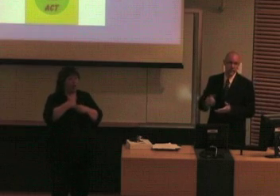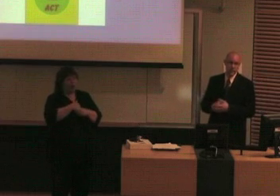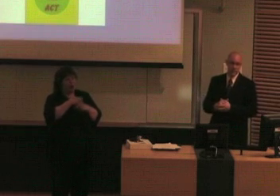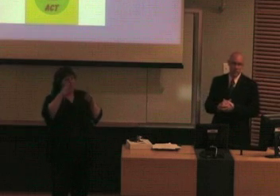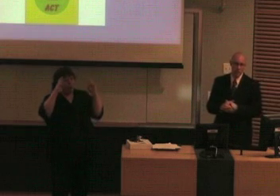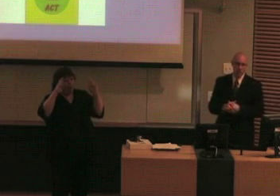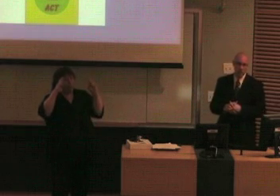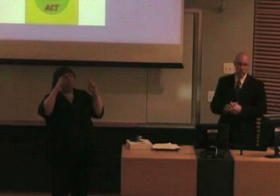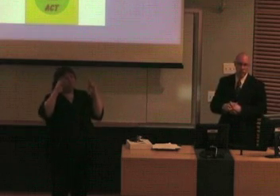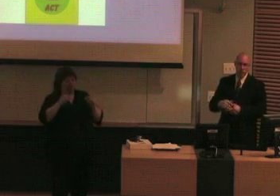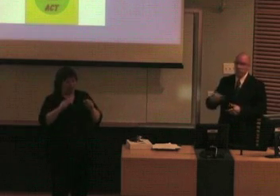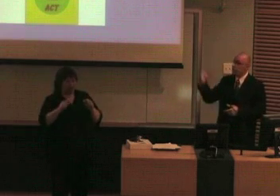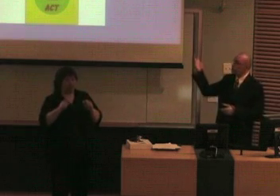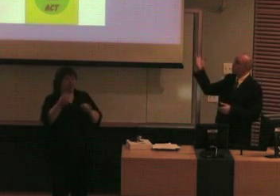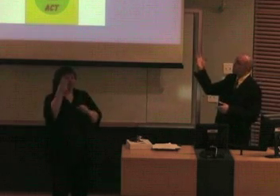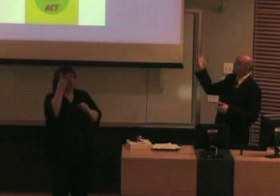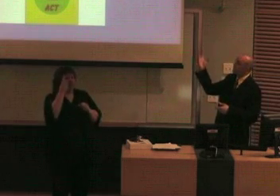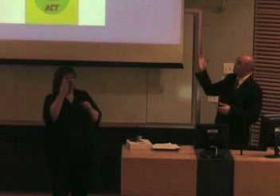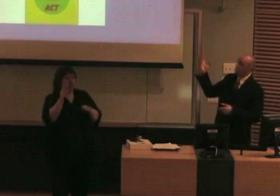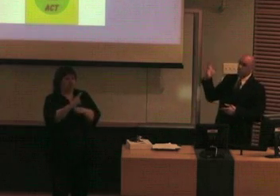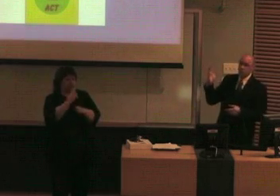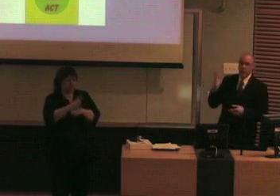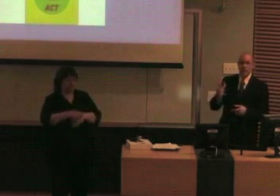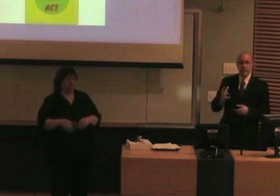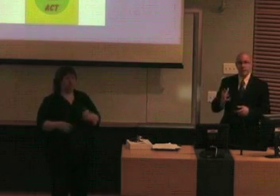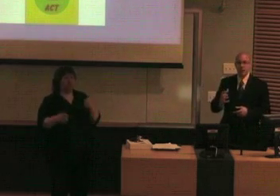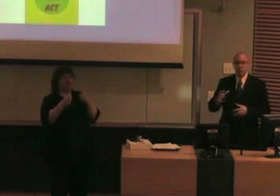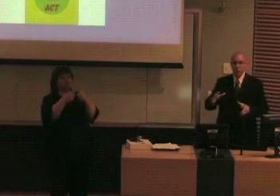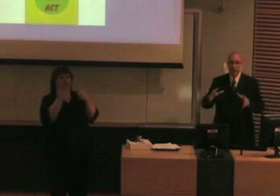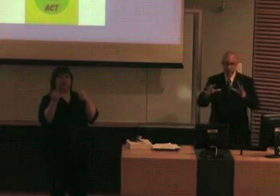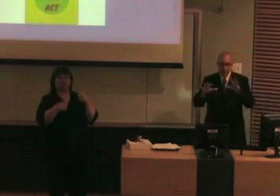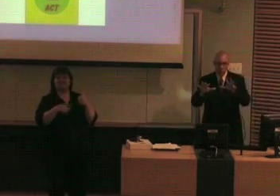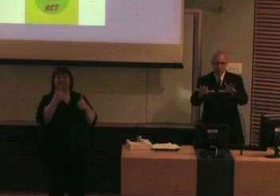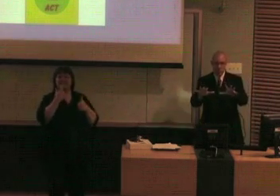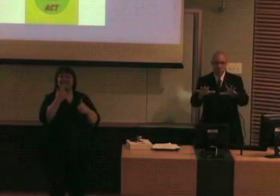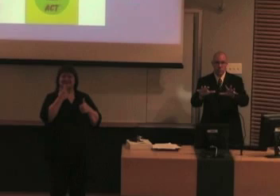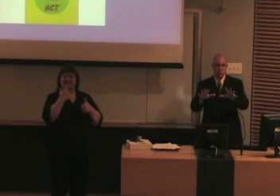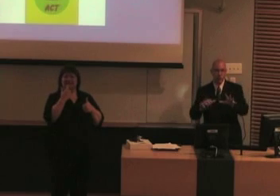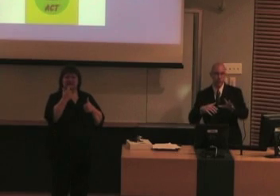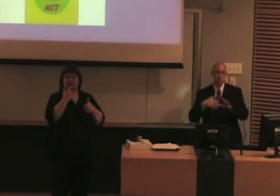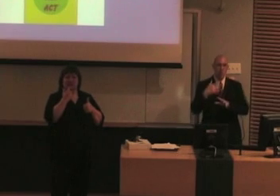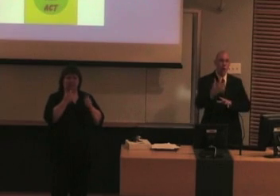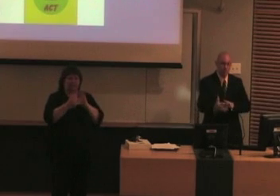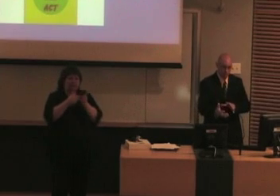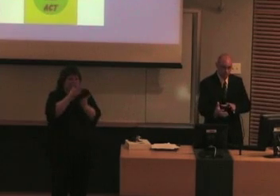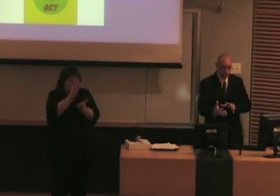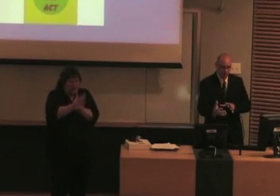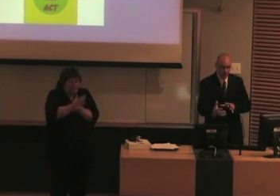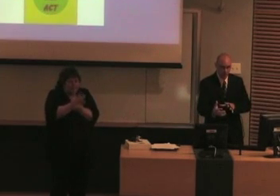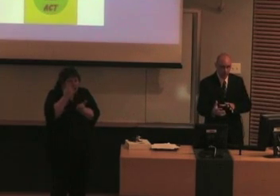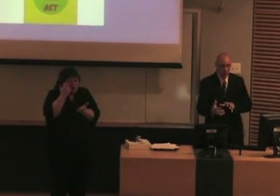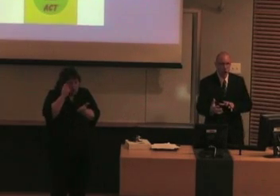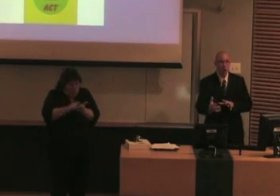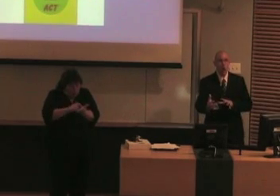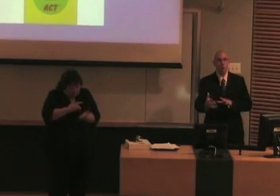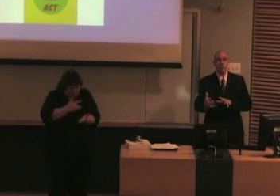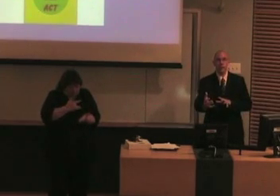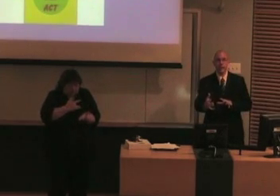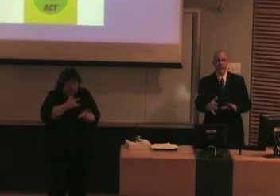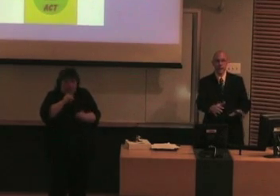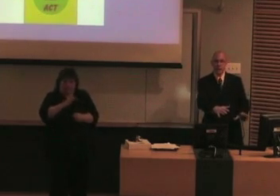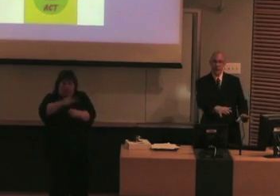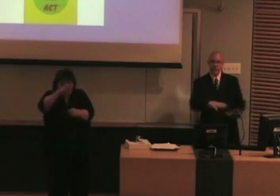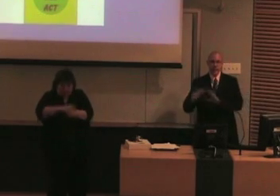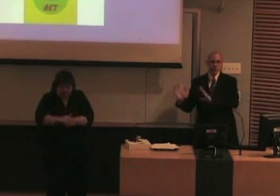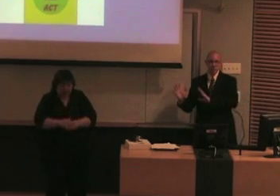they can get to this level. So number one is the red light. They want to at least stop and notice before they blow up.